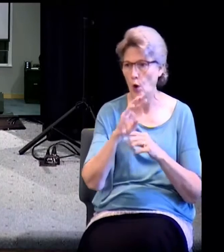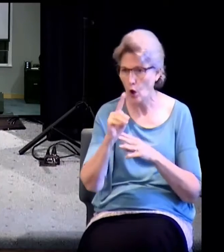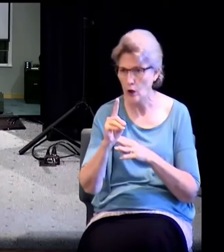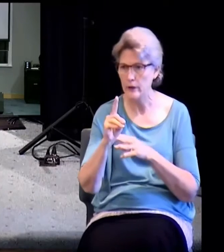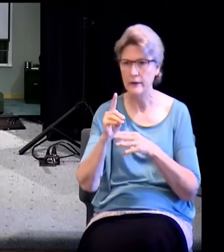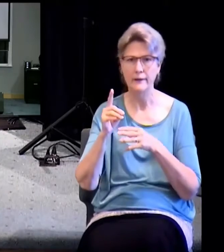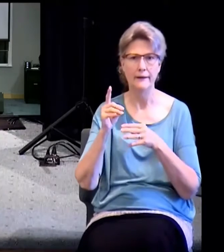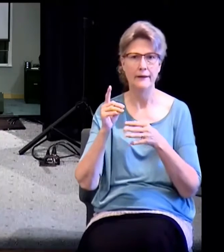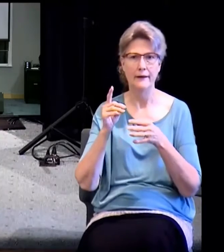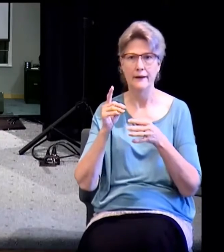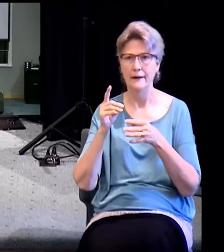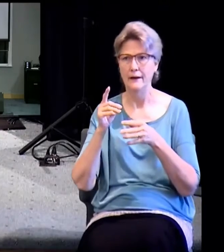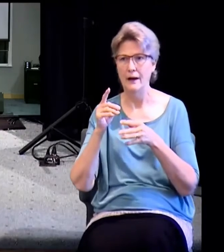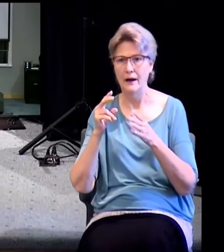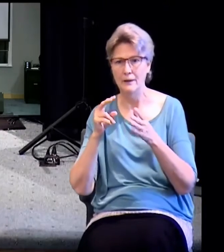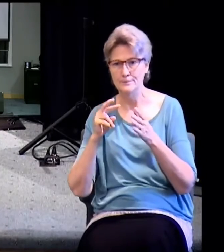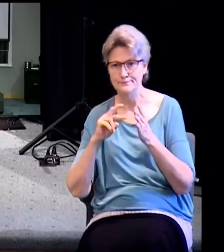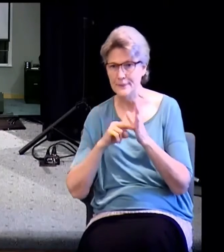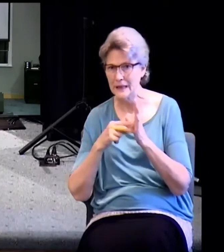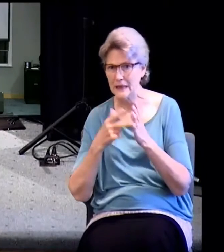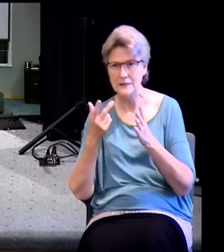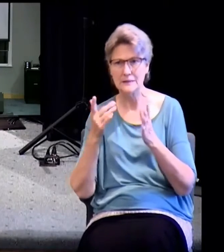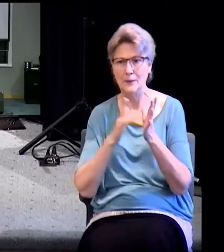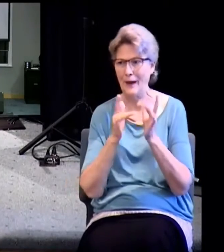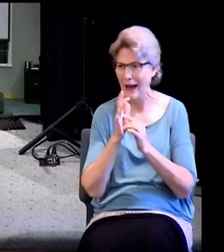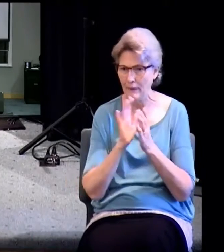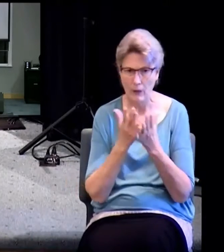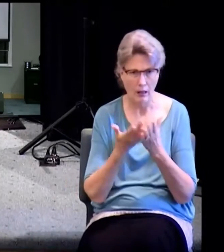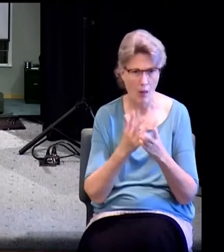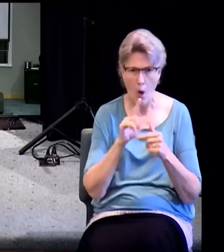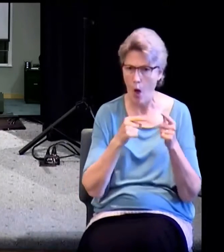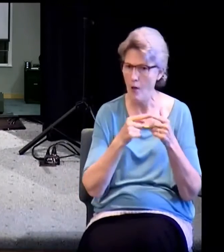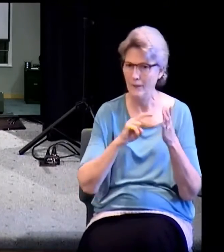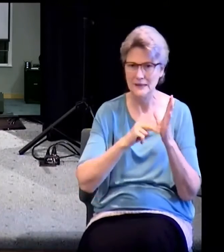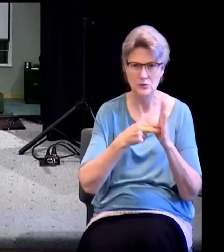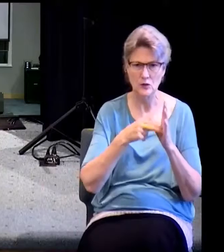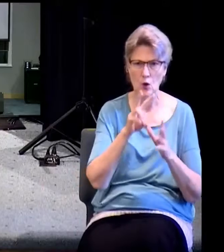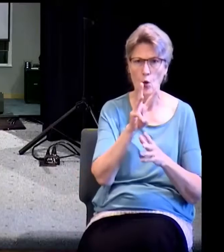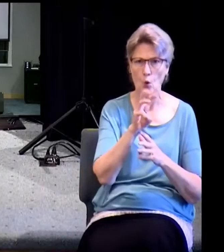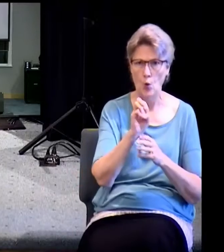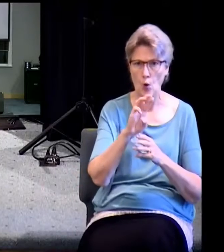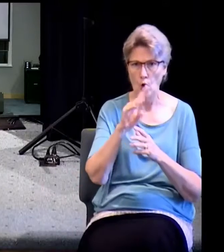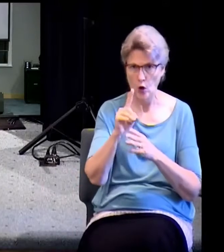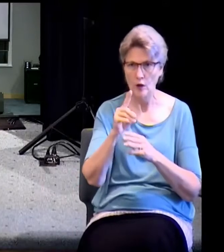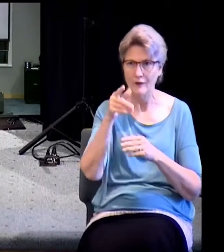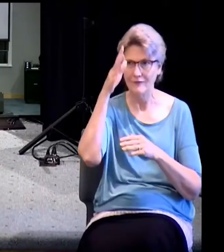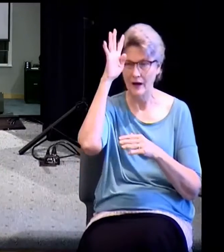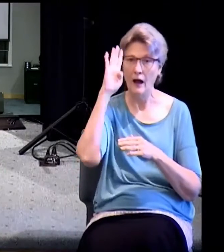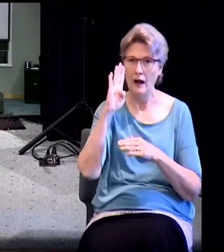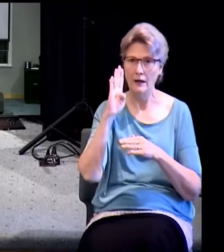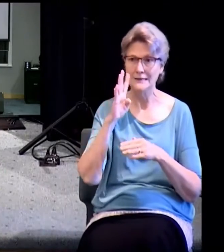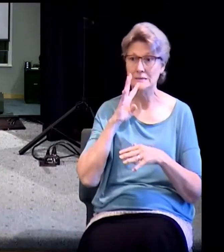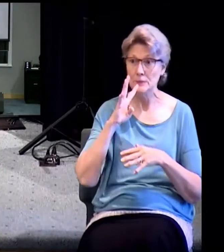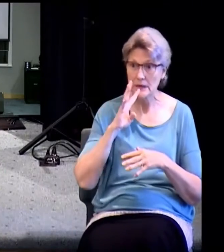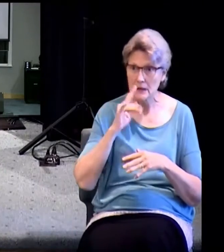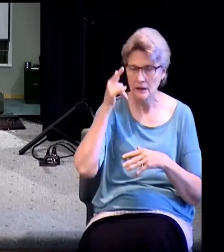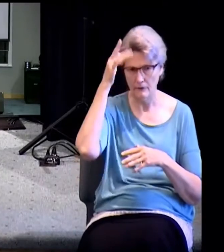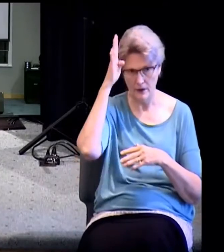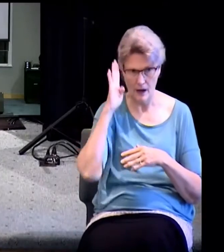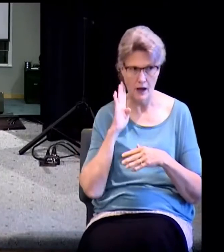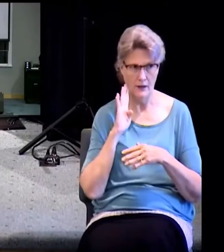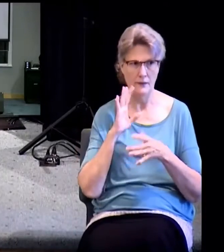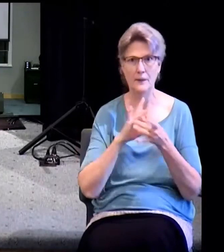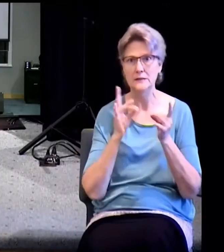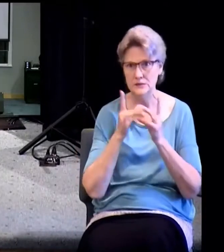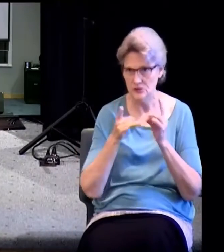I found. It just kept unfolding and unfolding. And I'm like, oh my goodness, this thing's going to take 4 hours. So I'm going to whittle it